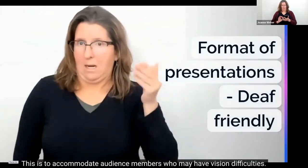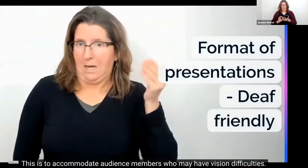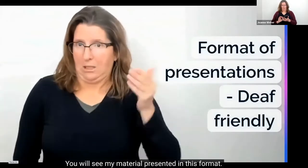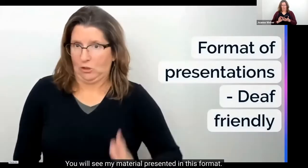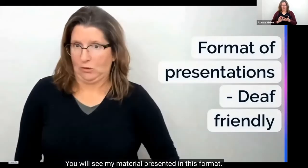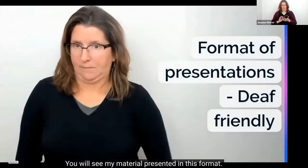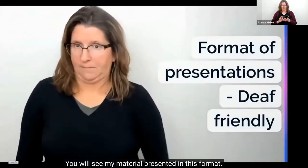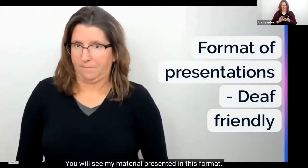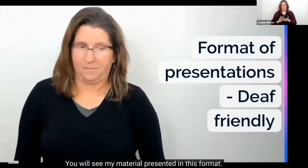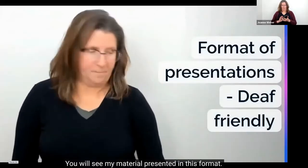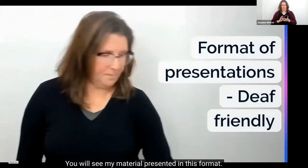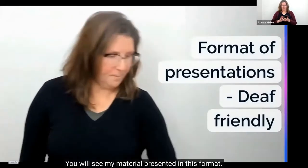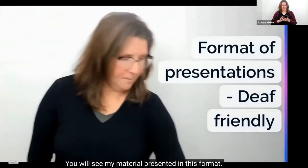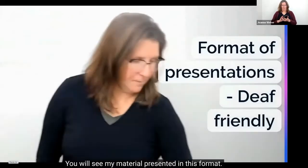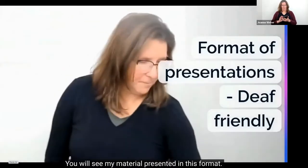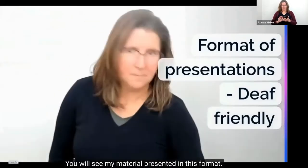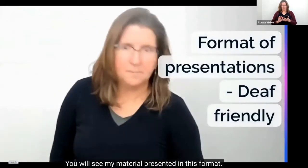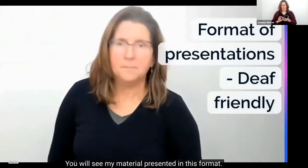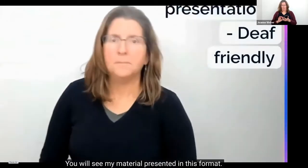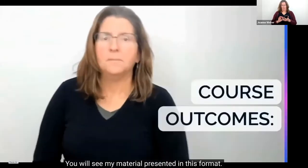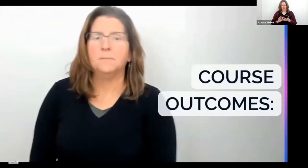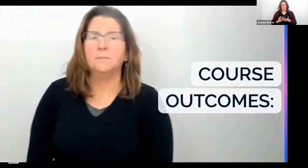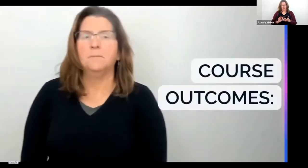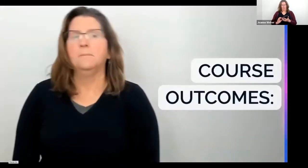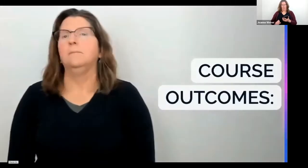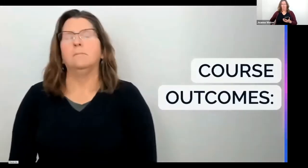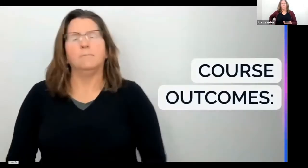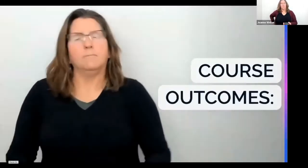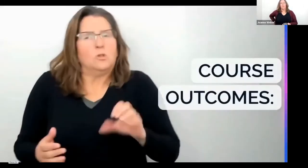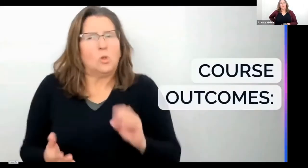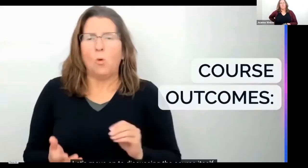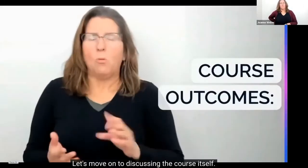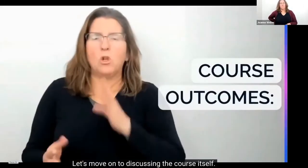difficulties. You will see my material presented in this format.